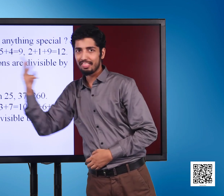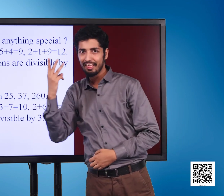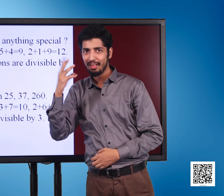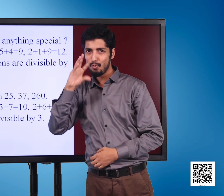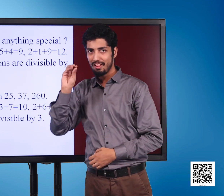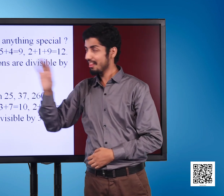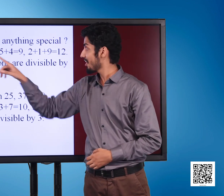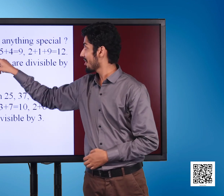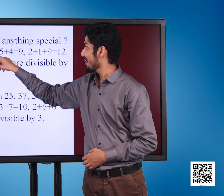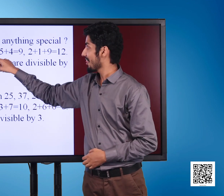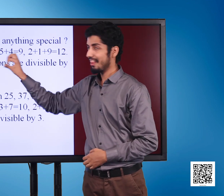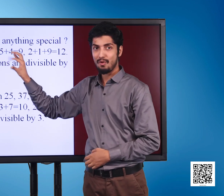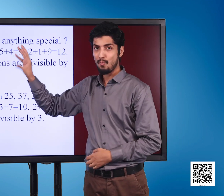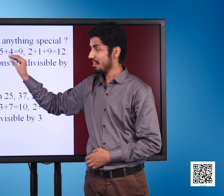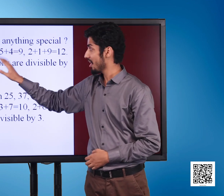are divisible by 3.